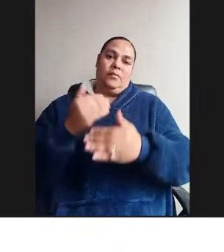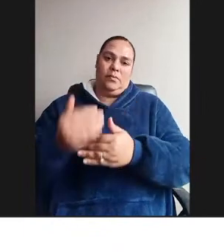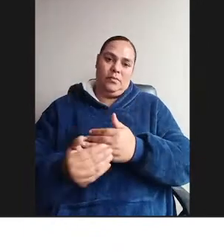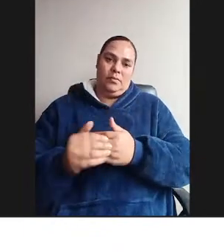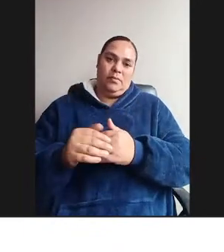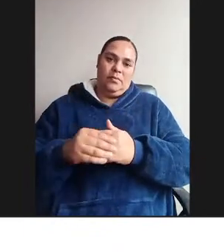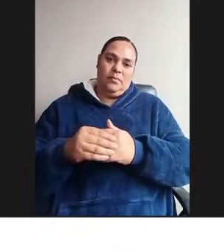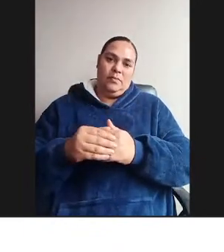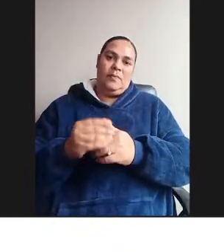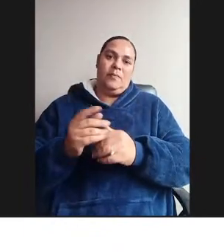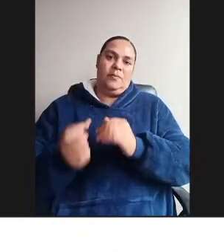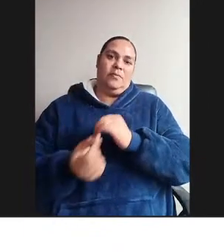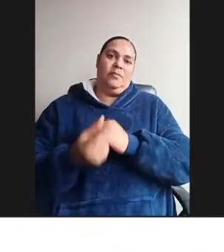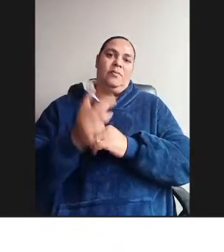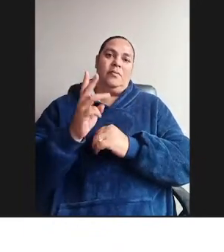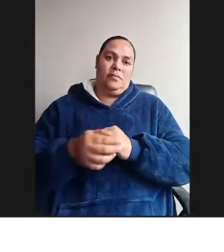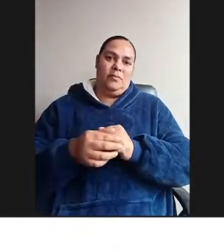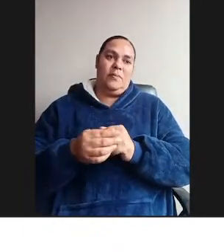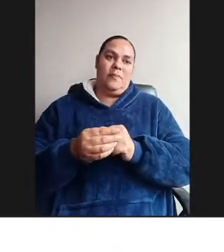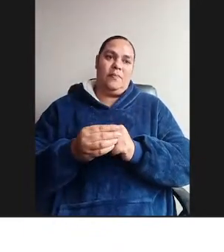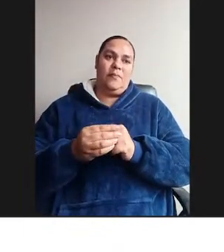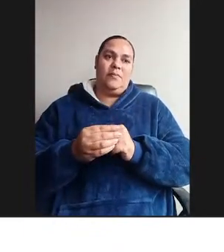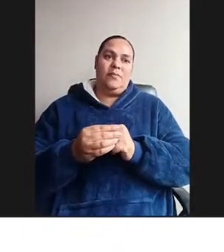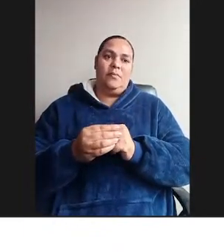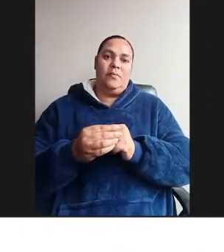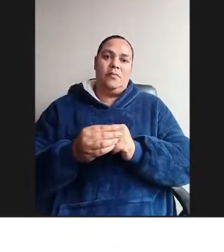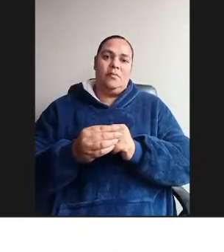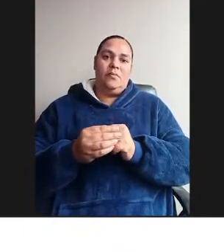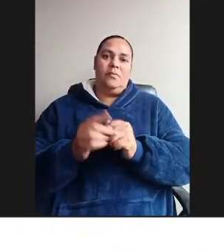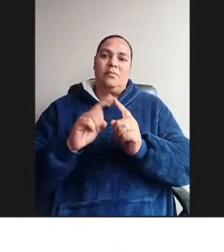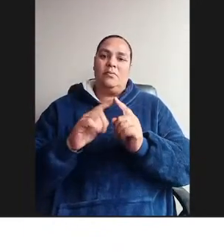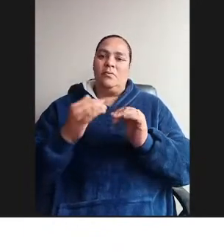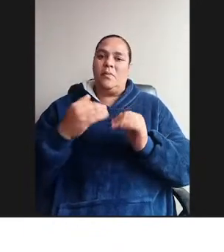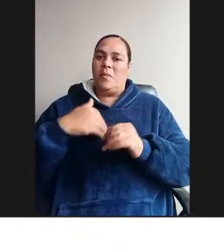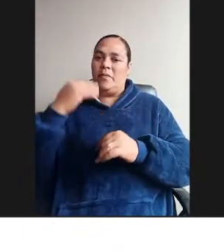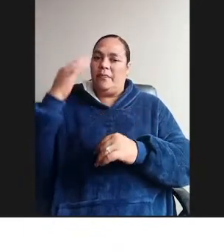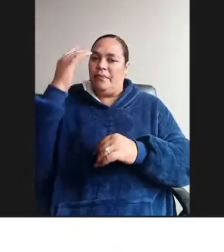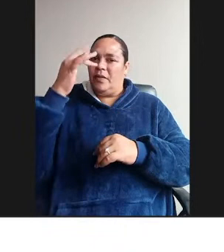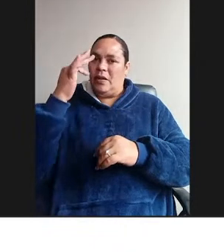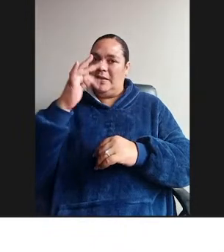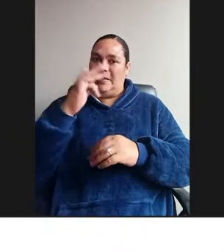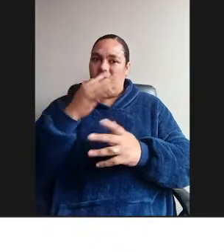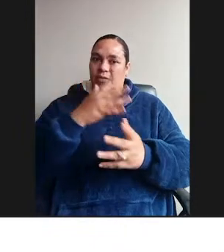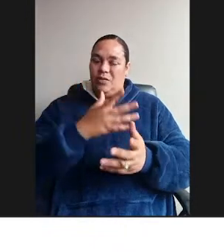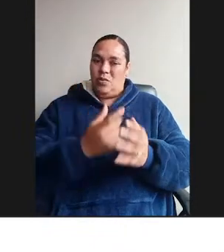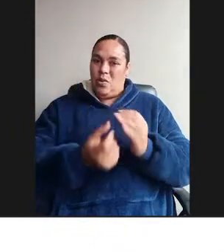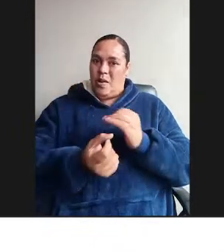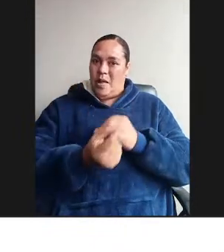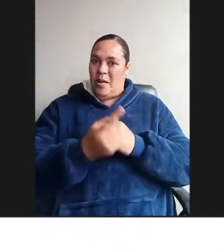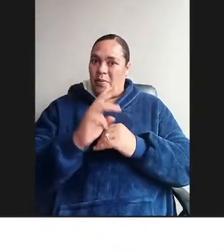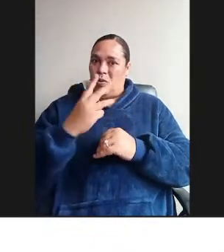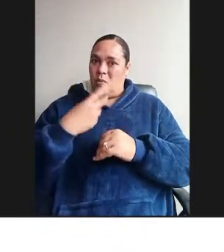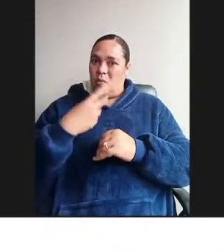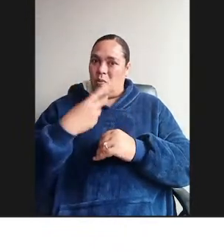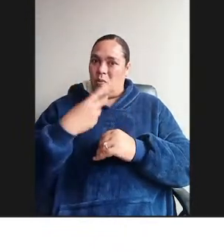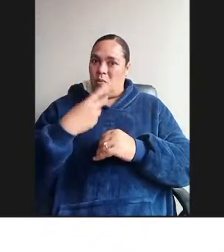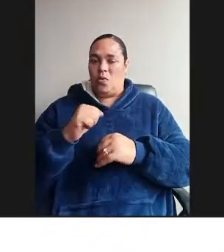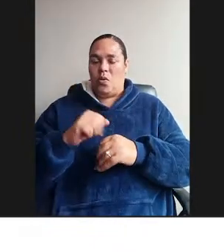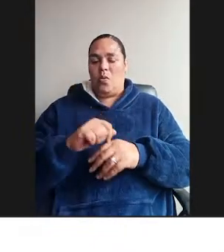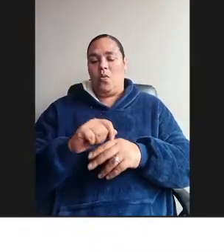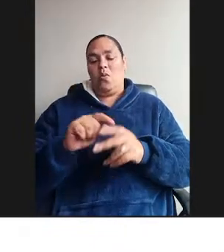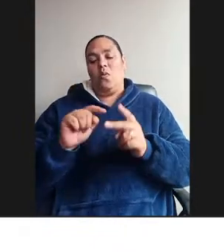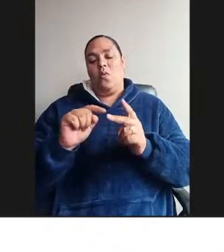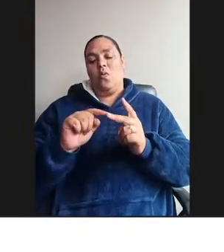happens. I'm wondering if did that happen or not. Two, in